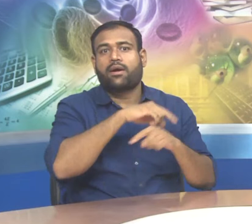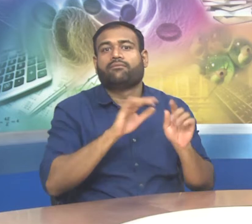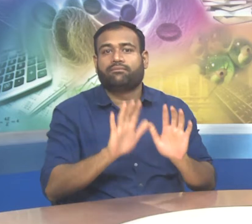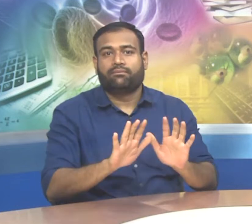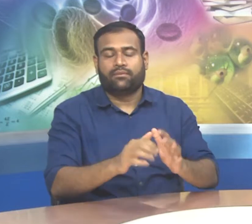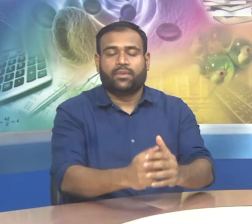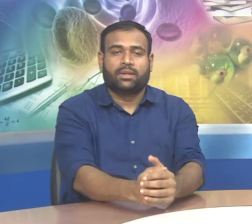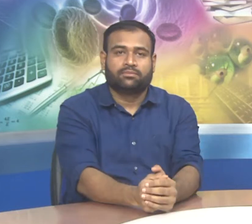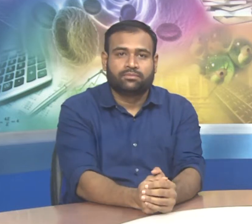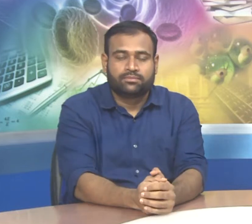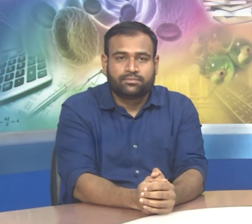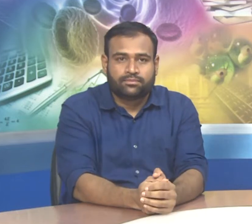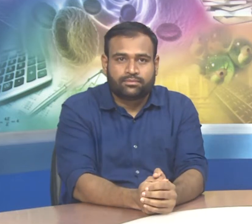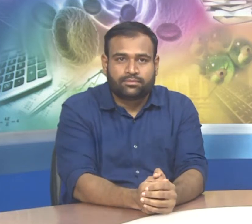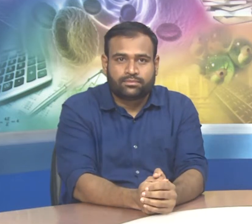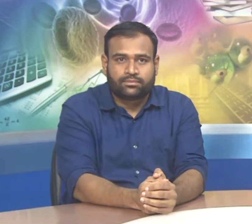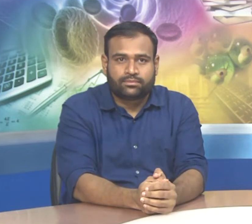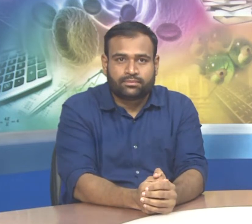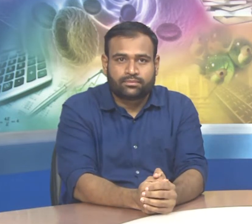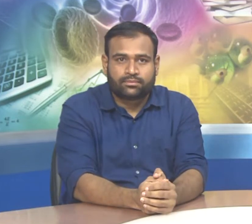capital investment.